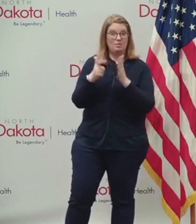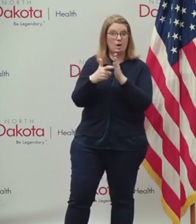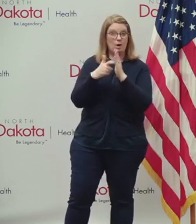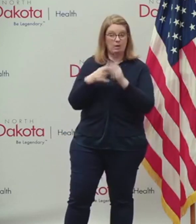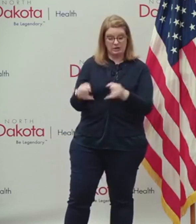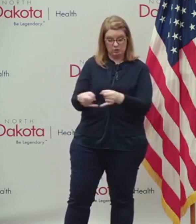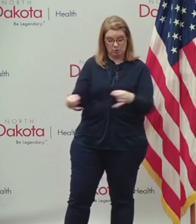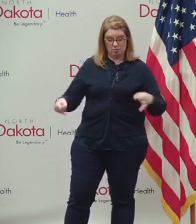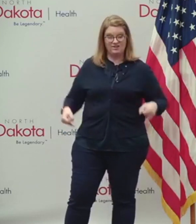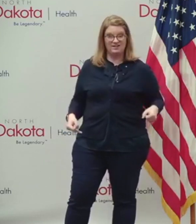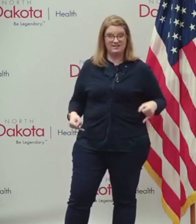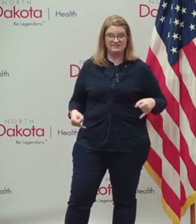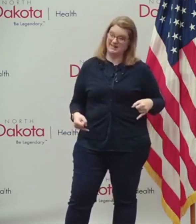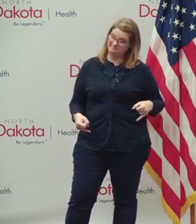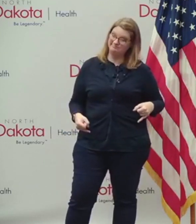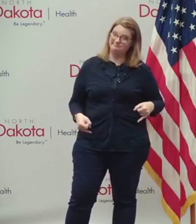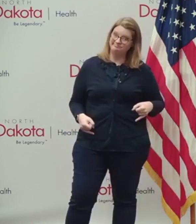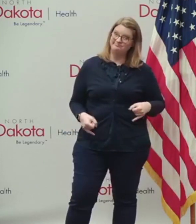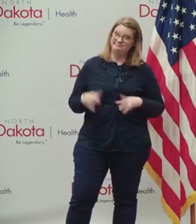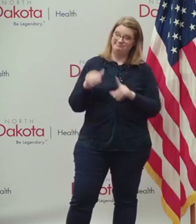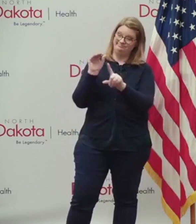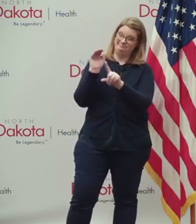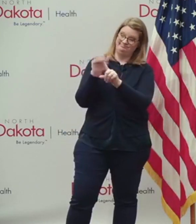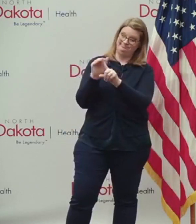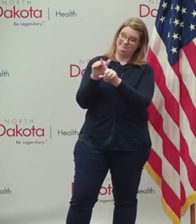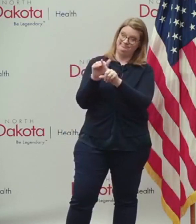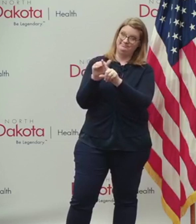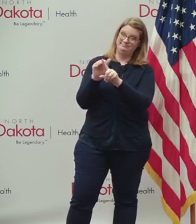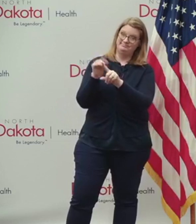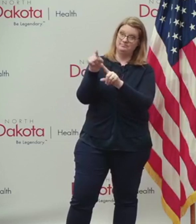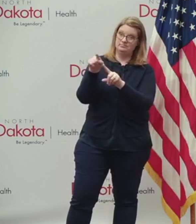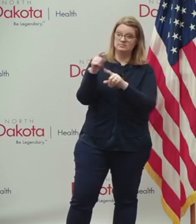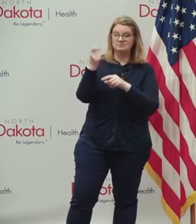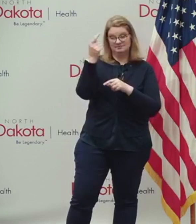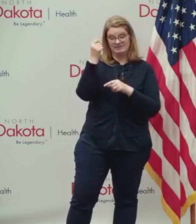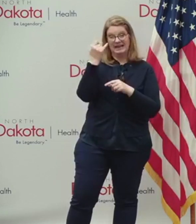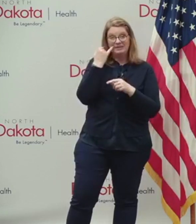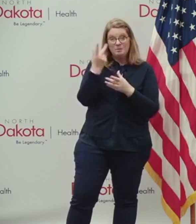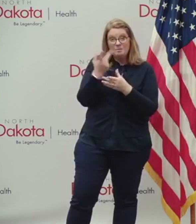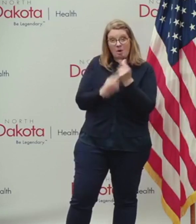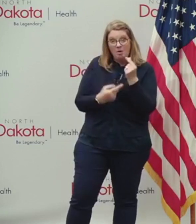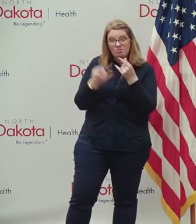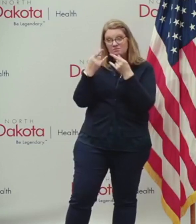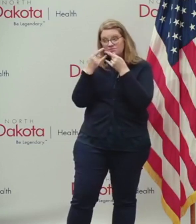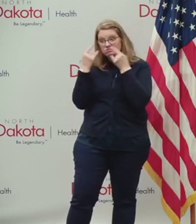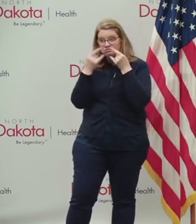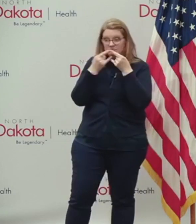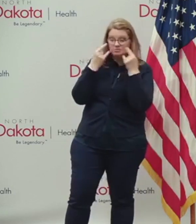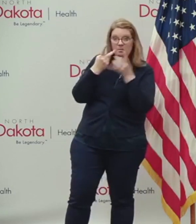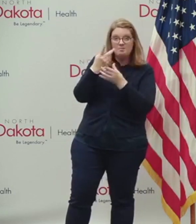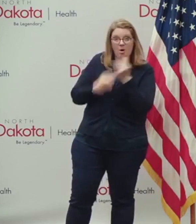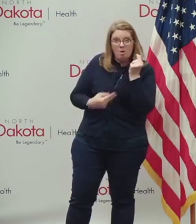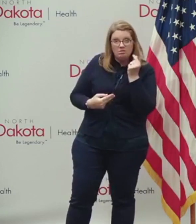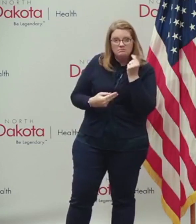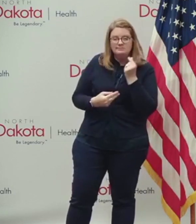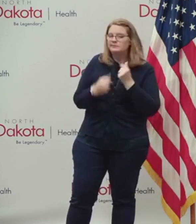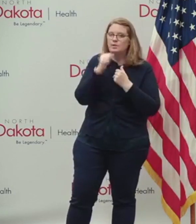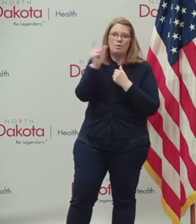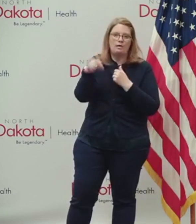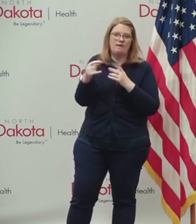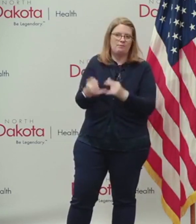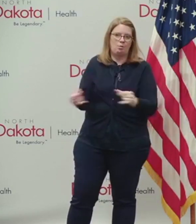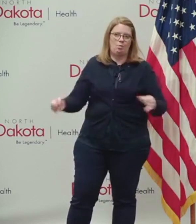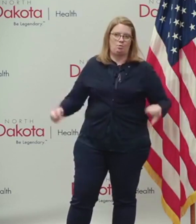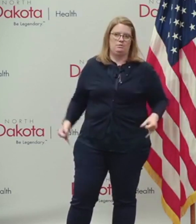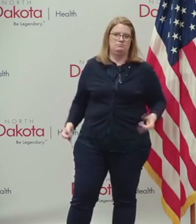a good reminder for others that if you were both wearing your masks, then you wouldn't have to be quarantining. So again, particularly at the